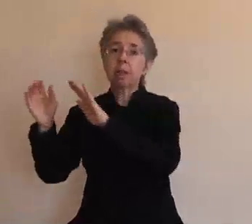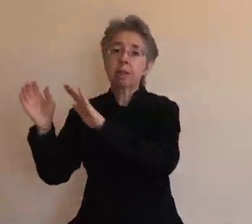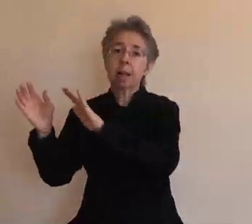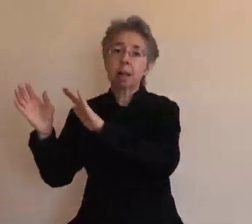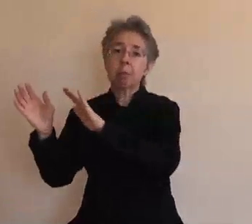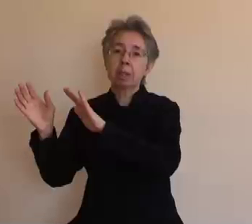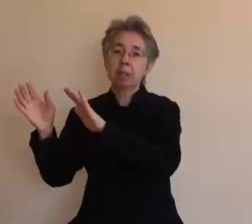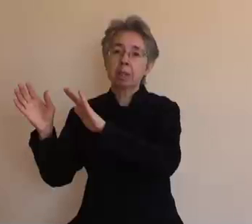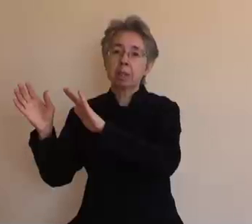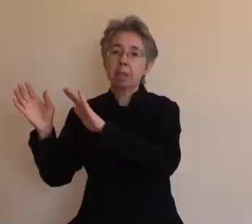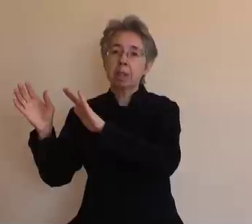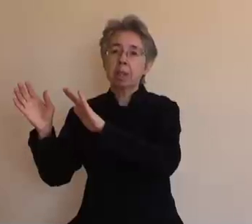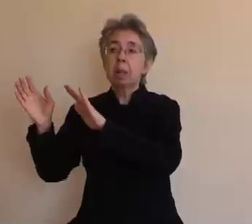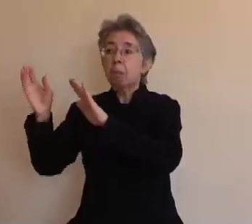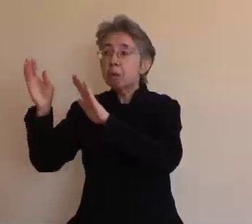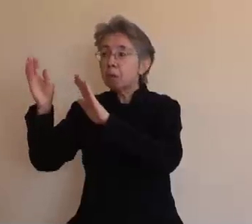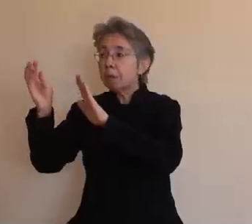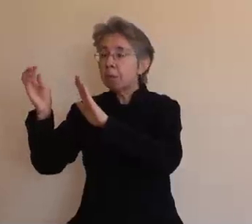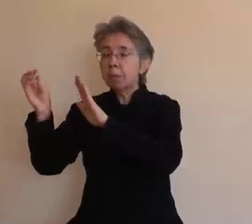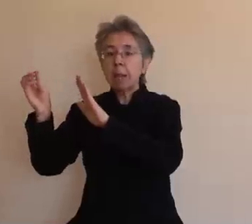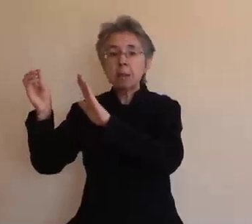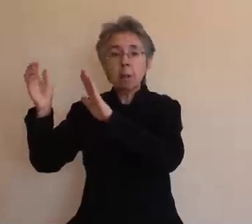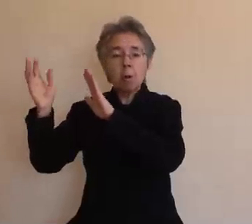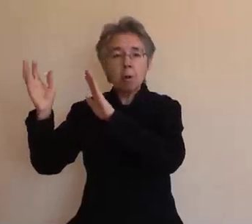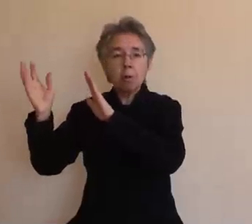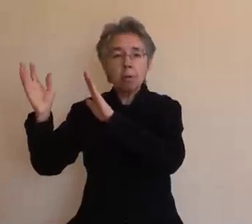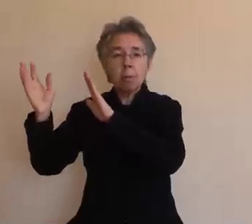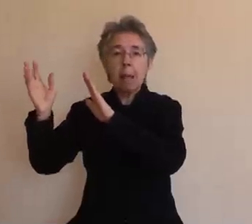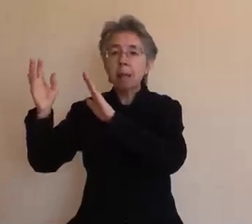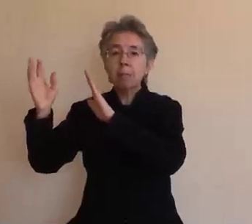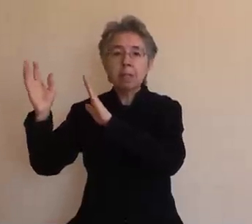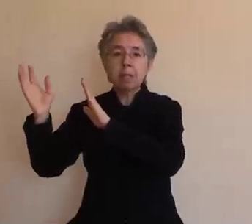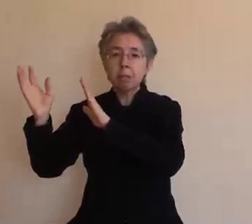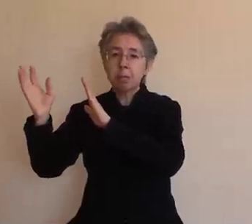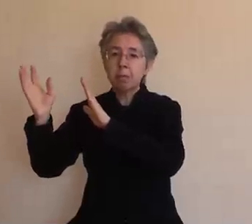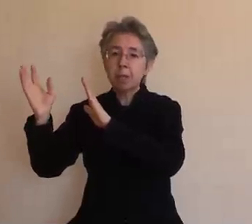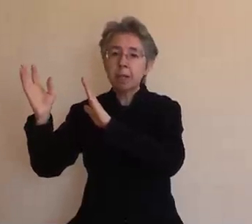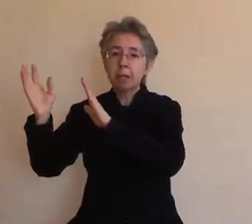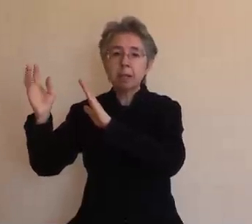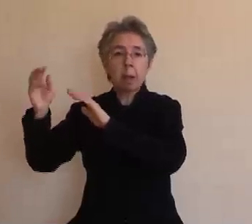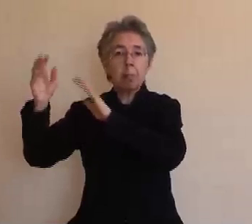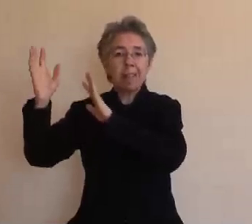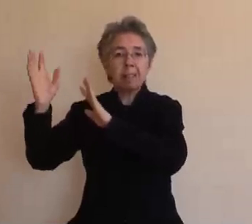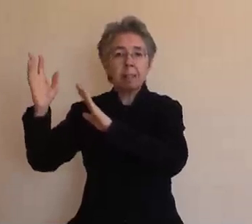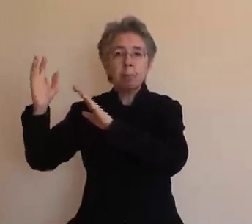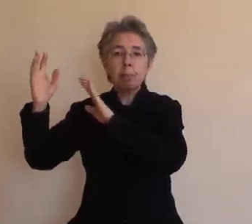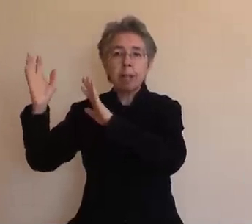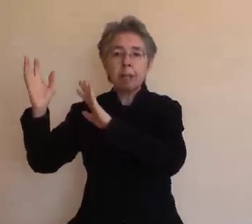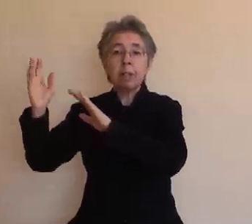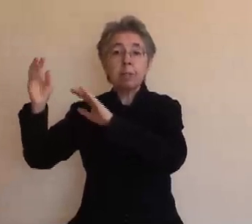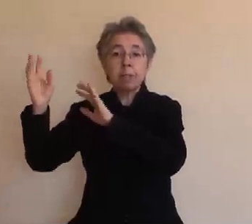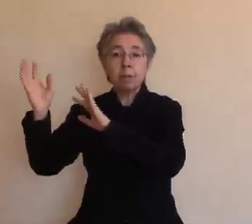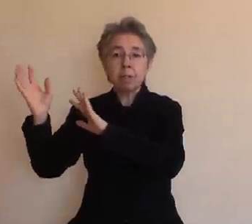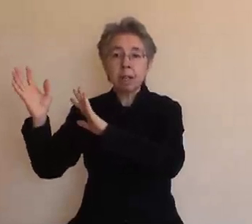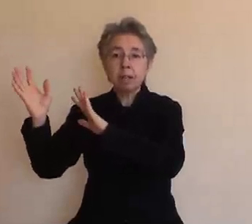these habits, we suddenly realize, oh, I am thinking of something else. I'm planning, ruminating,